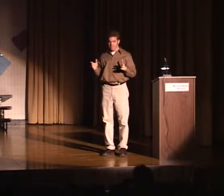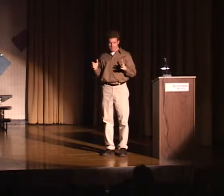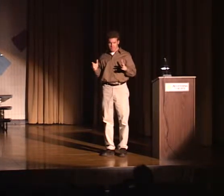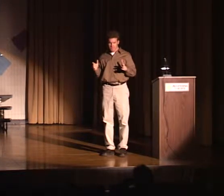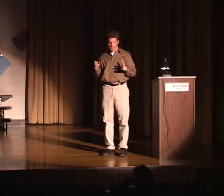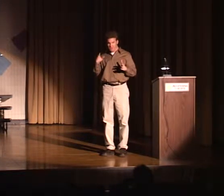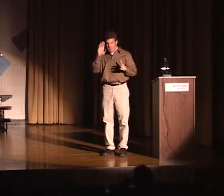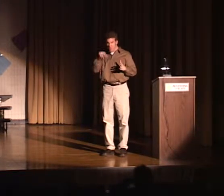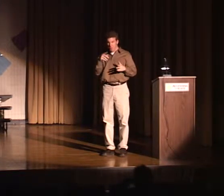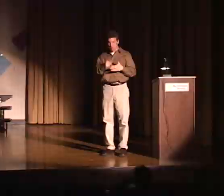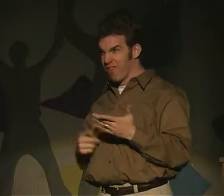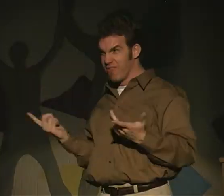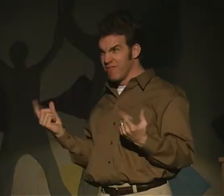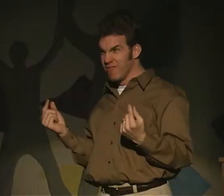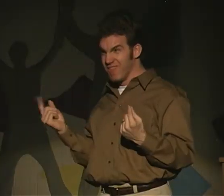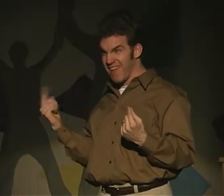graduate. So, you know,